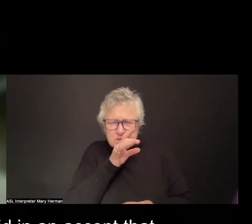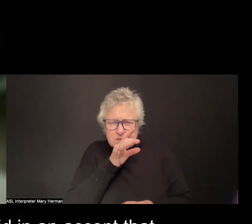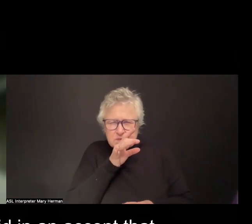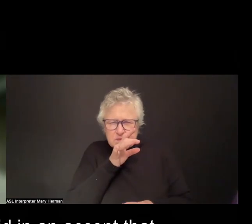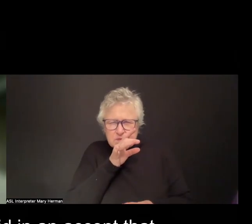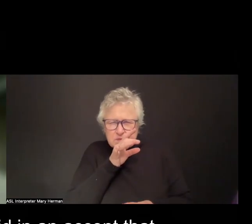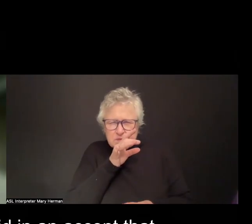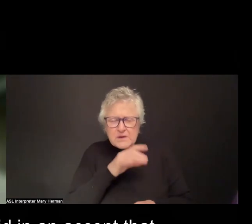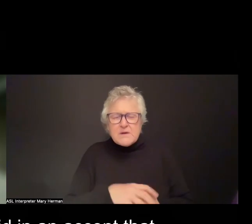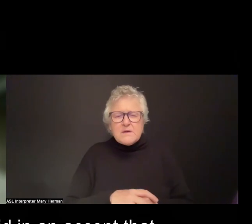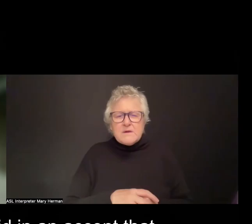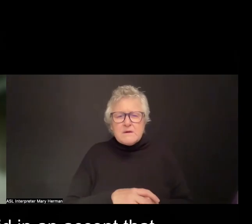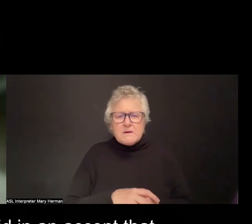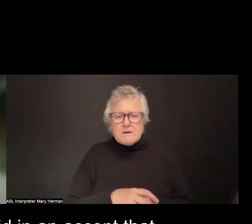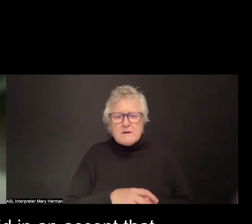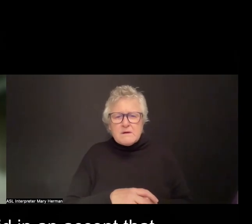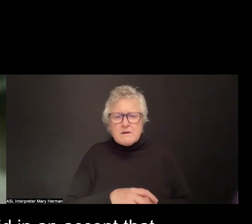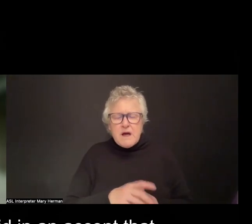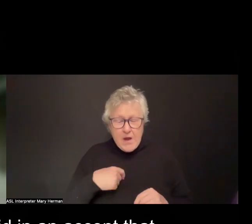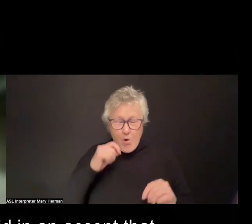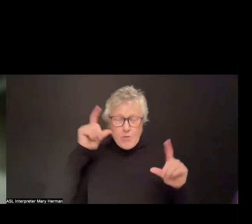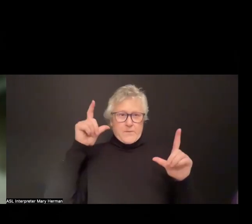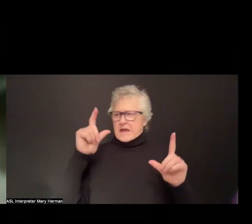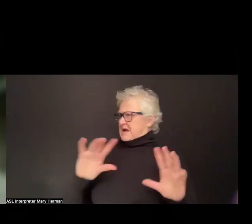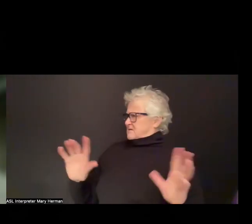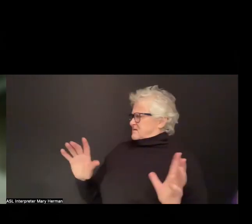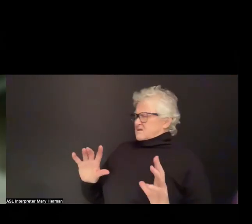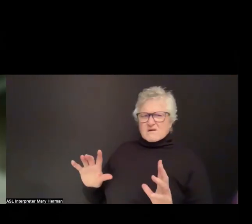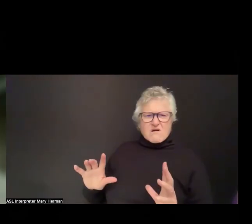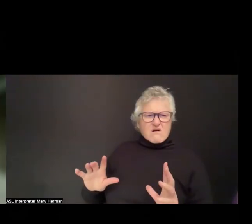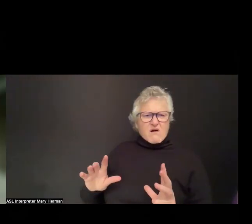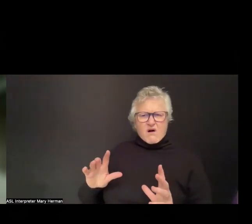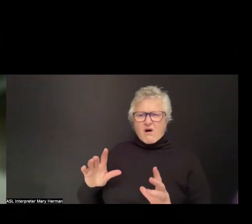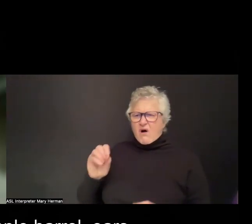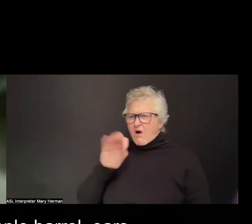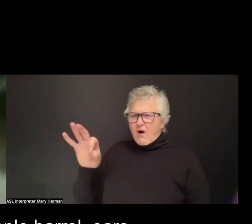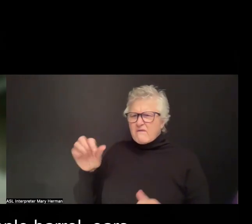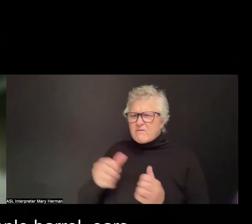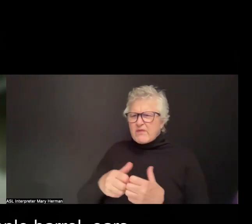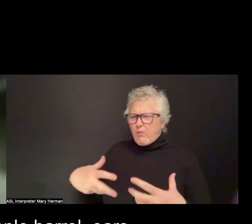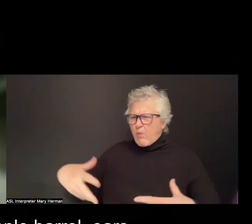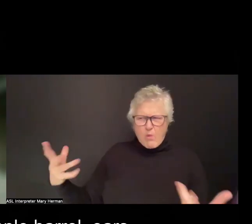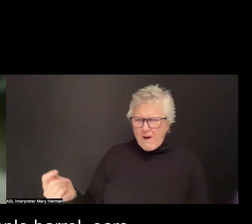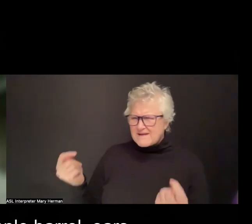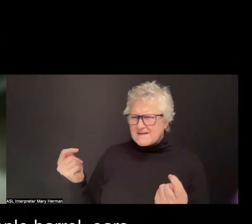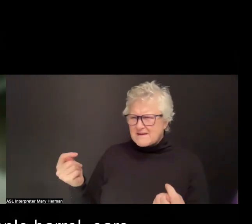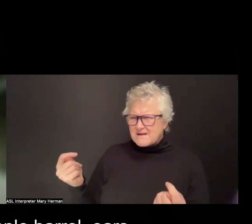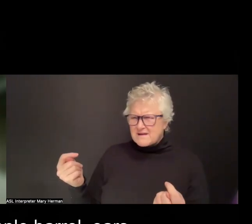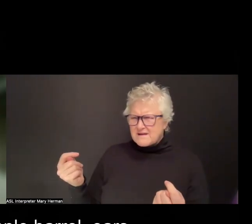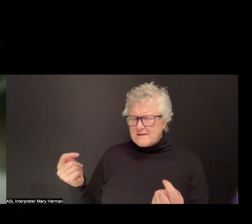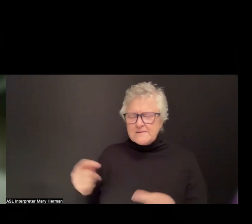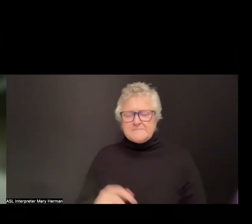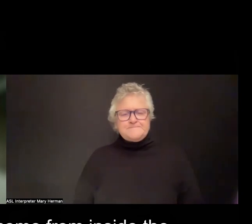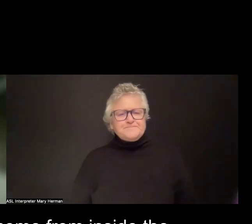in an accent that hinted at time in Jamaica, so not inside my head after all. I got off the apple barrel, ears straining